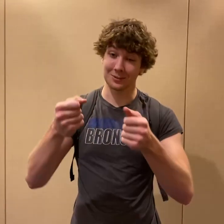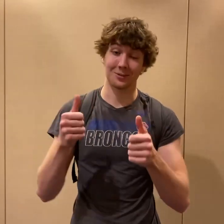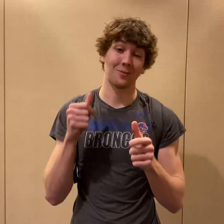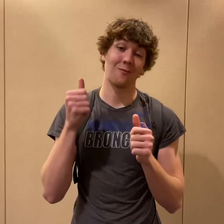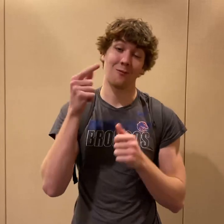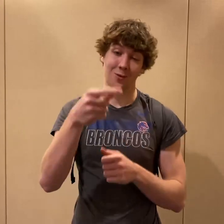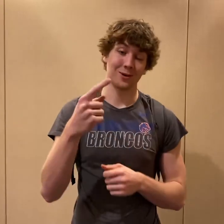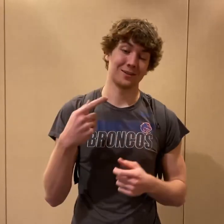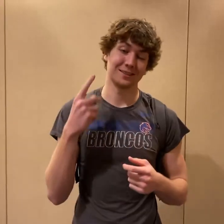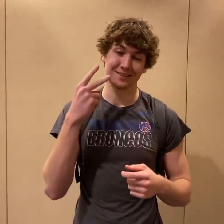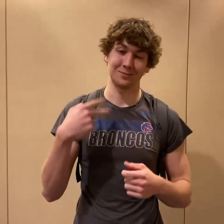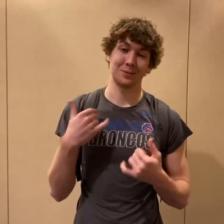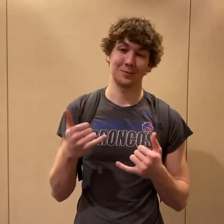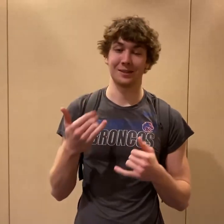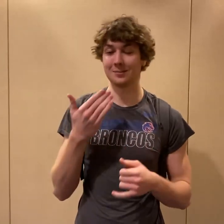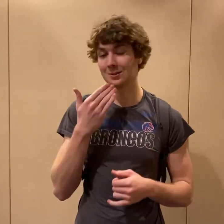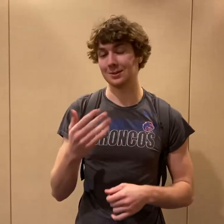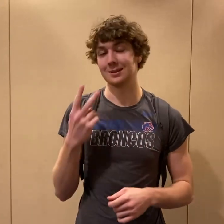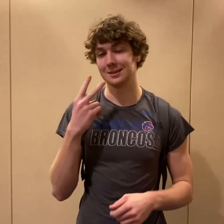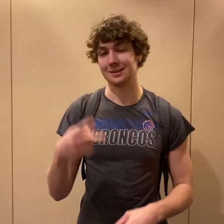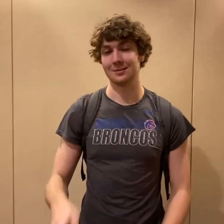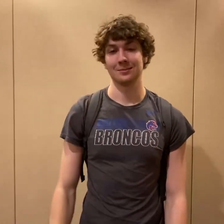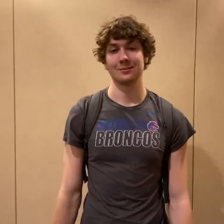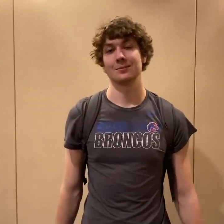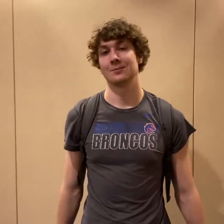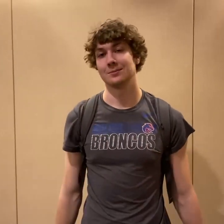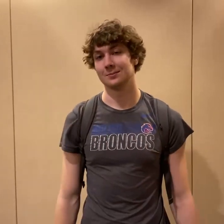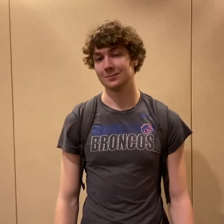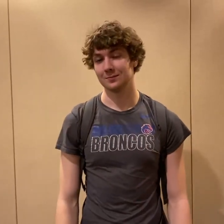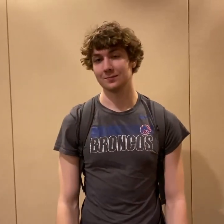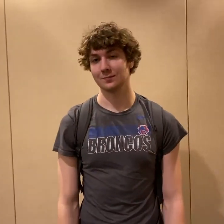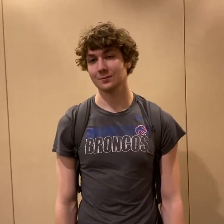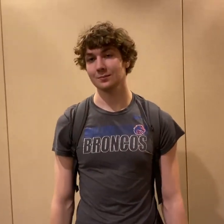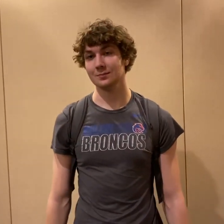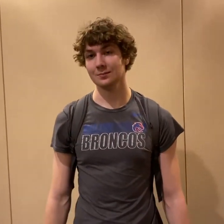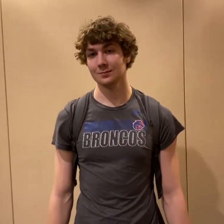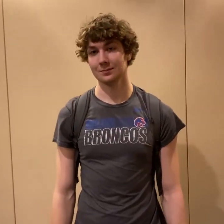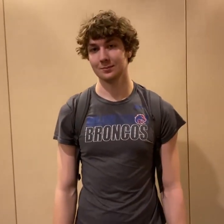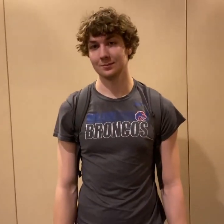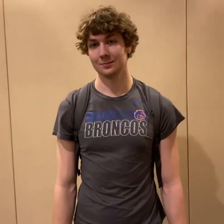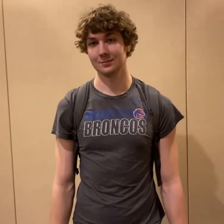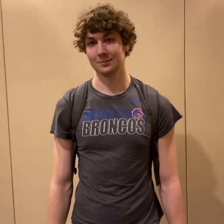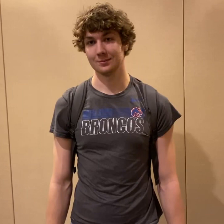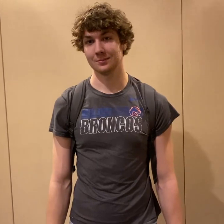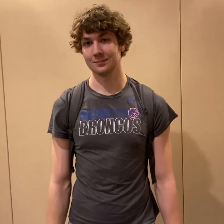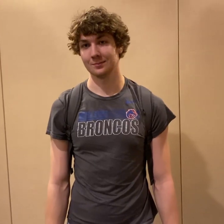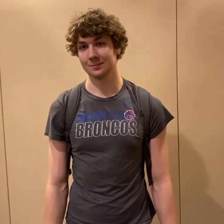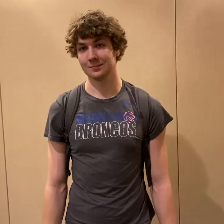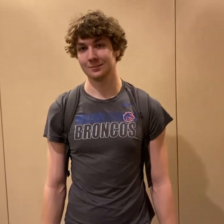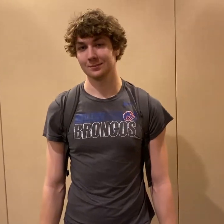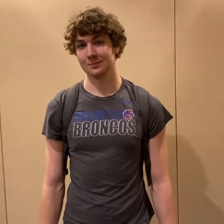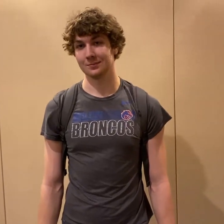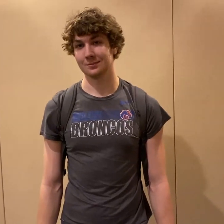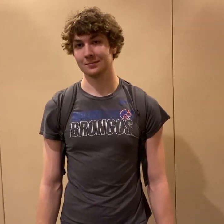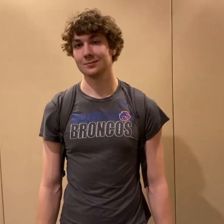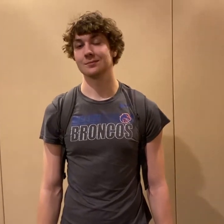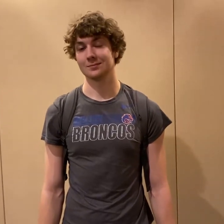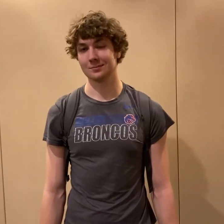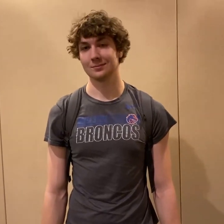far to come visit me play a couple of times. We're good to see them. What I know you said you told me you kind of feel like you're playing for the deaf community and you want them to,